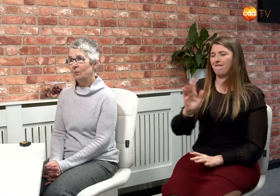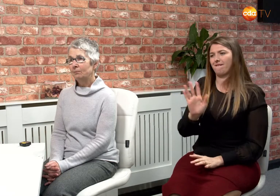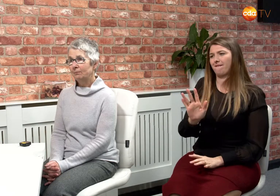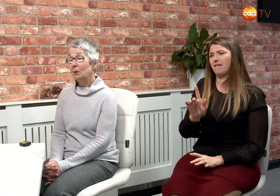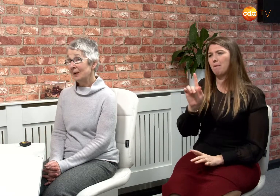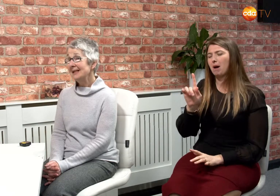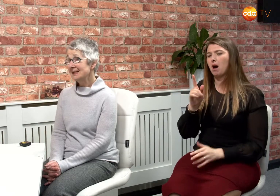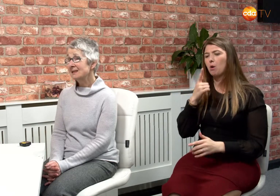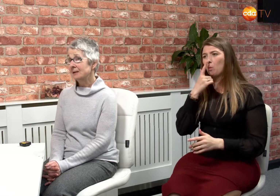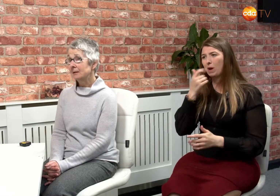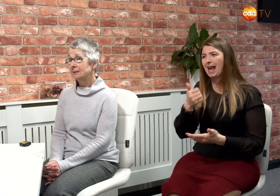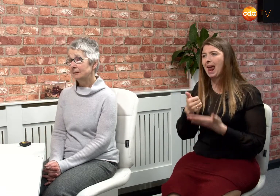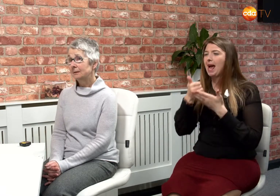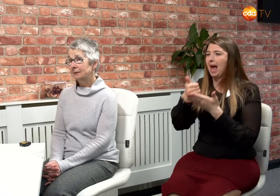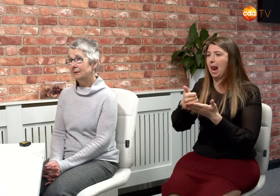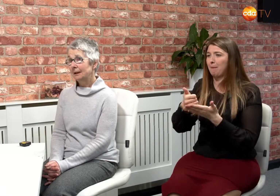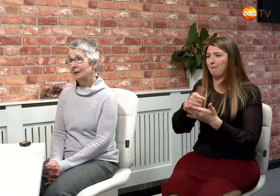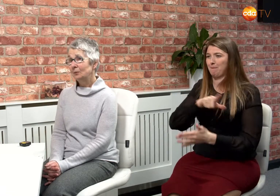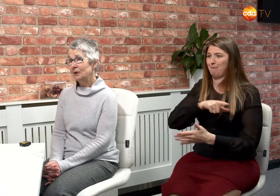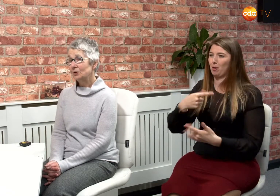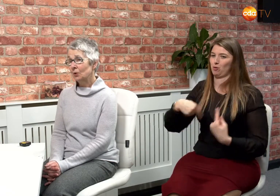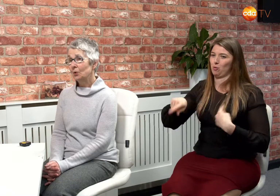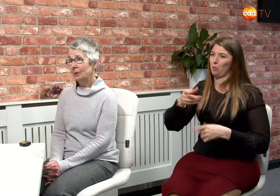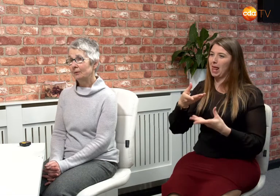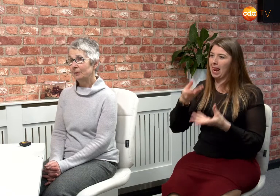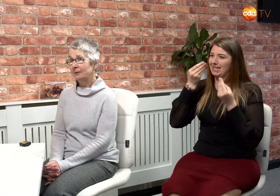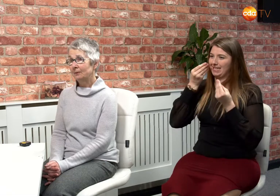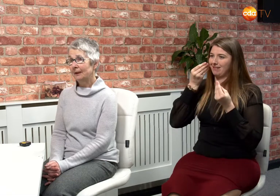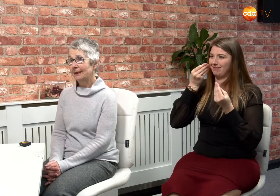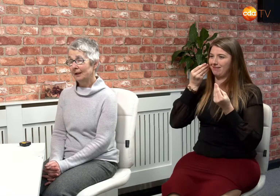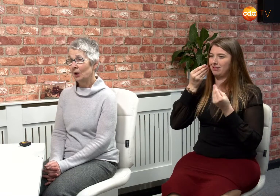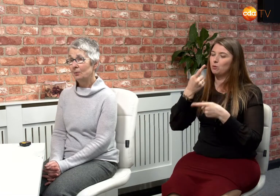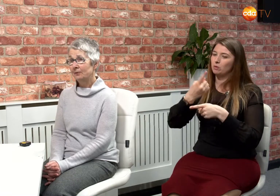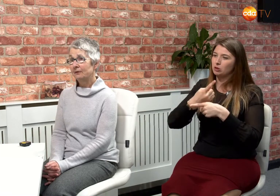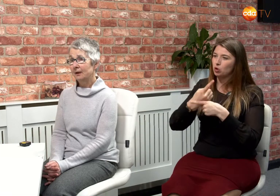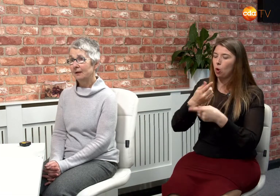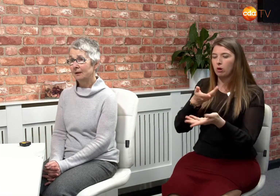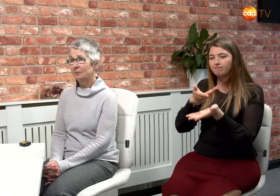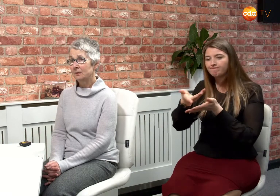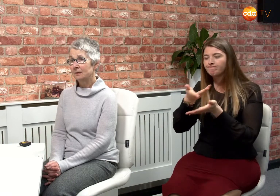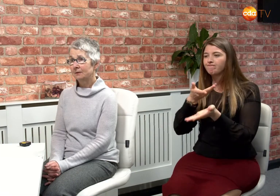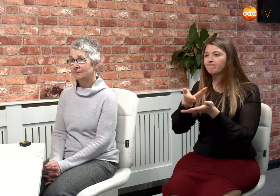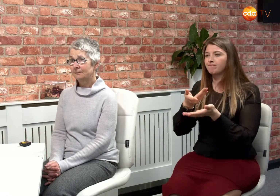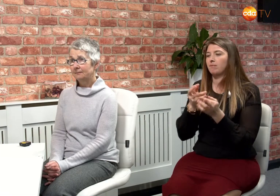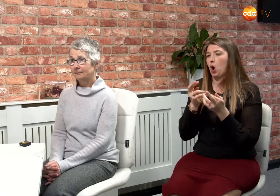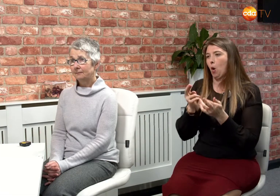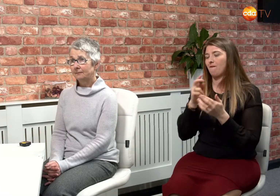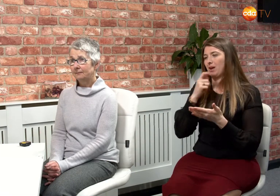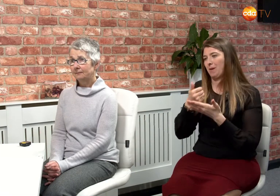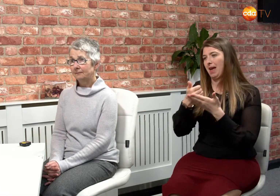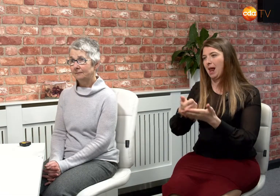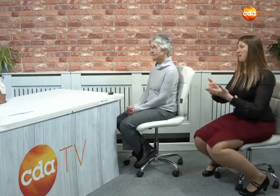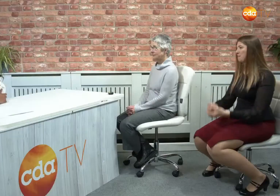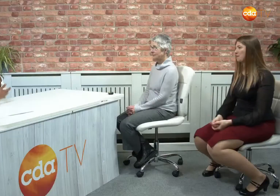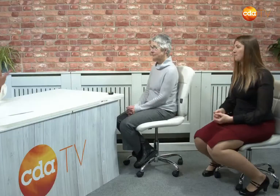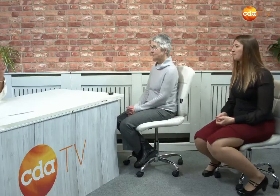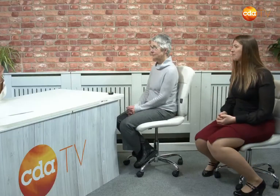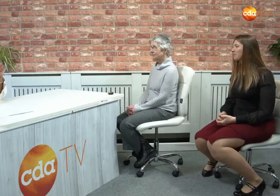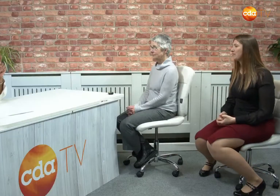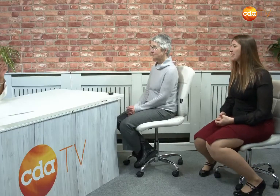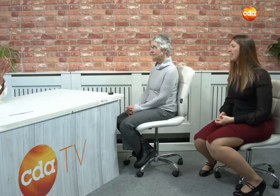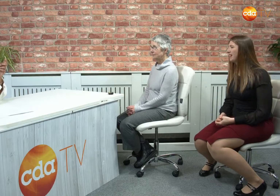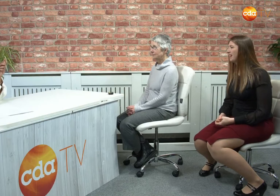But we listen and we talk with people, and I hope that that helps.